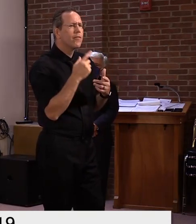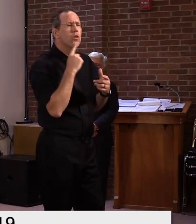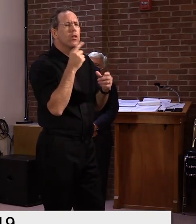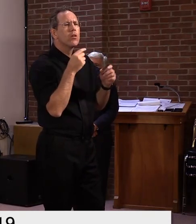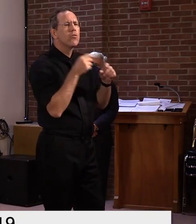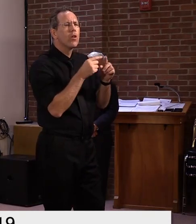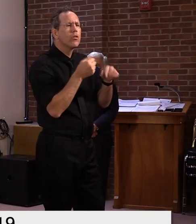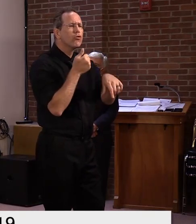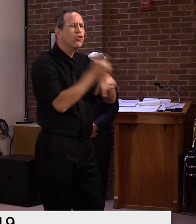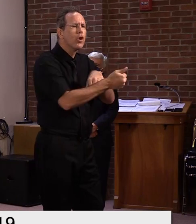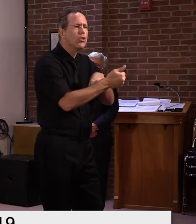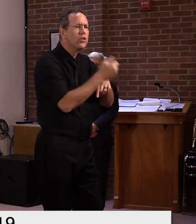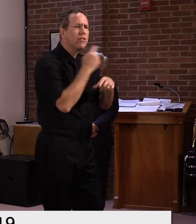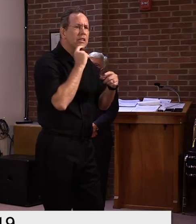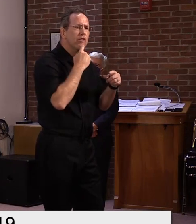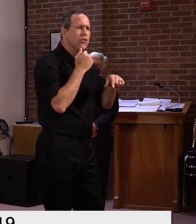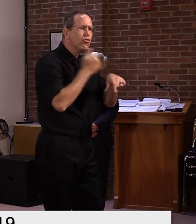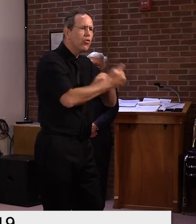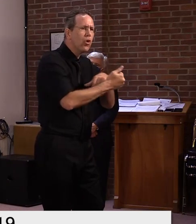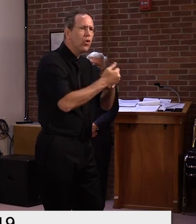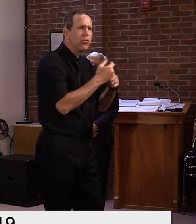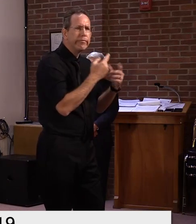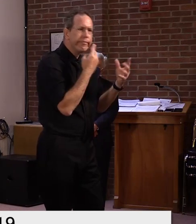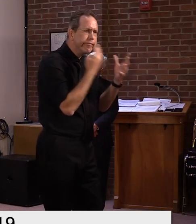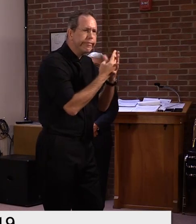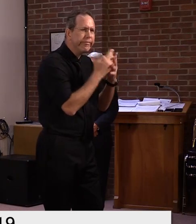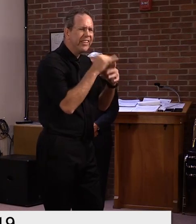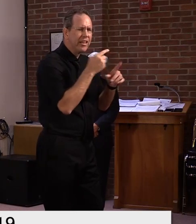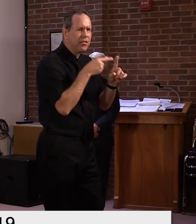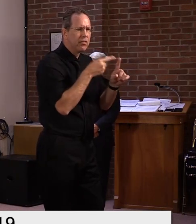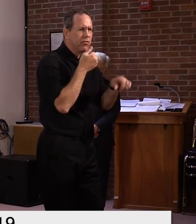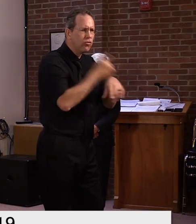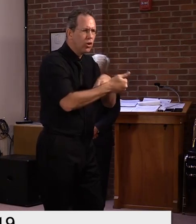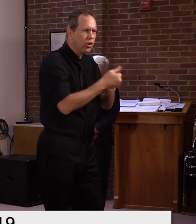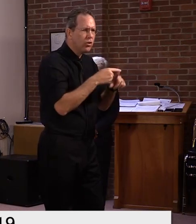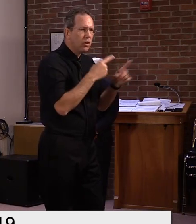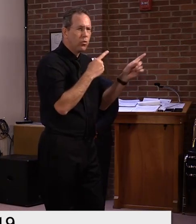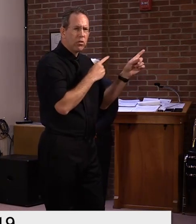and then we'll deal with it as it unfolds.